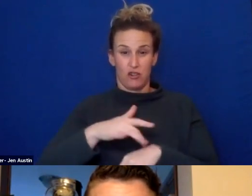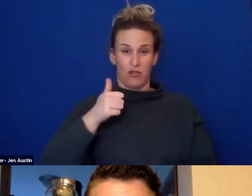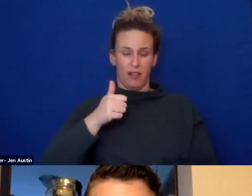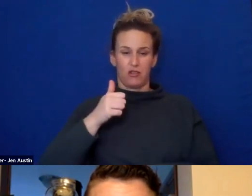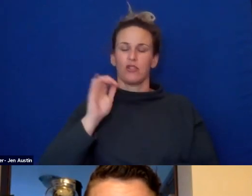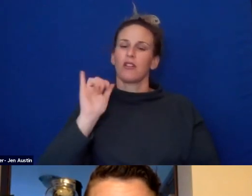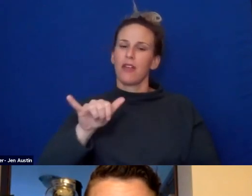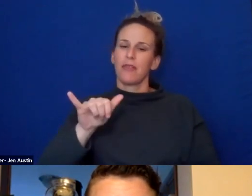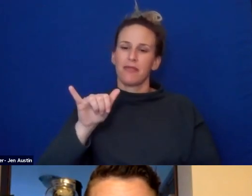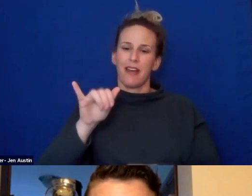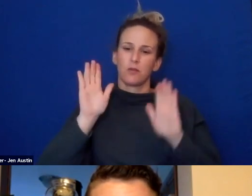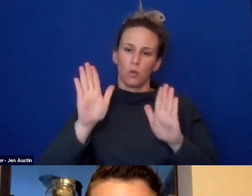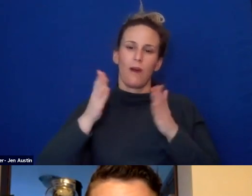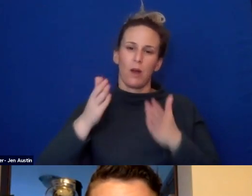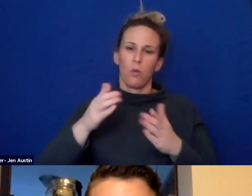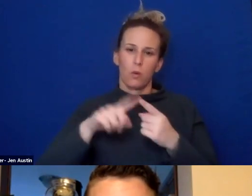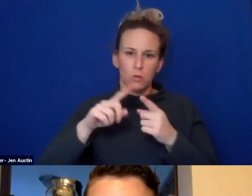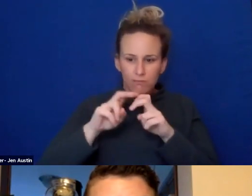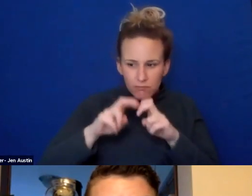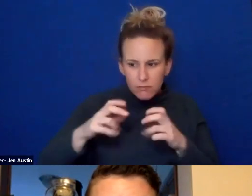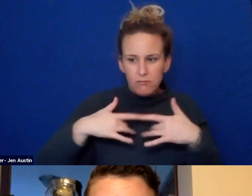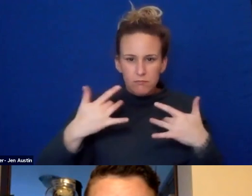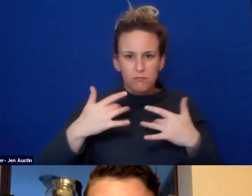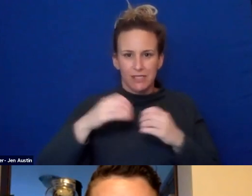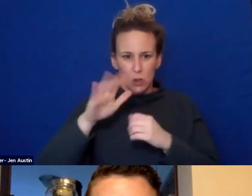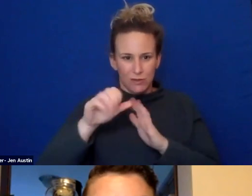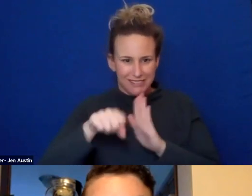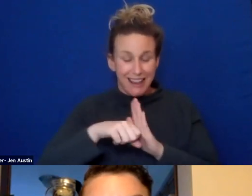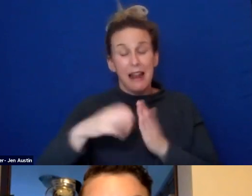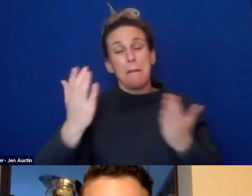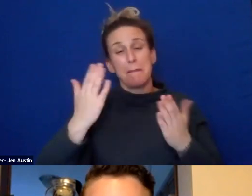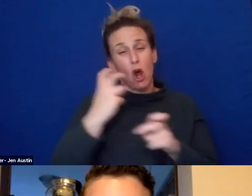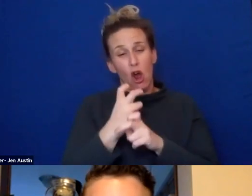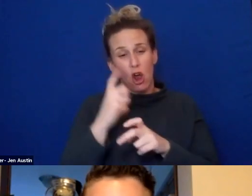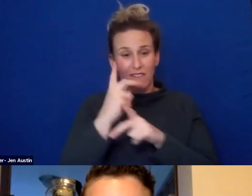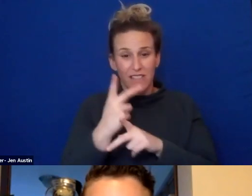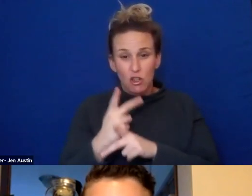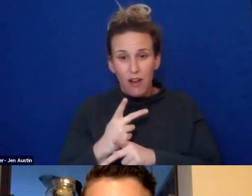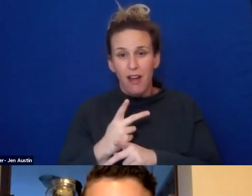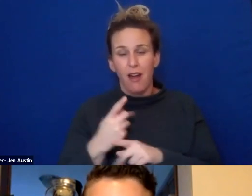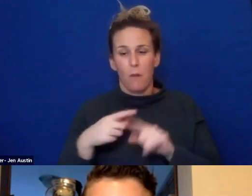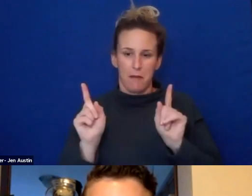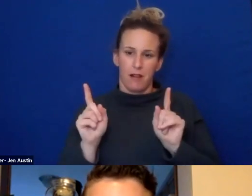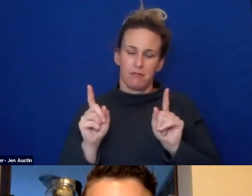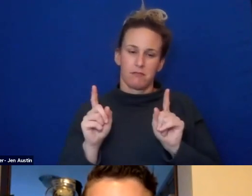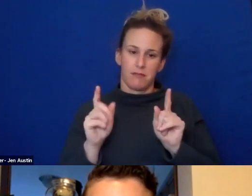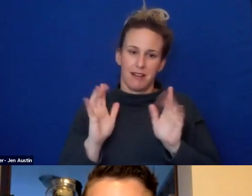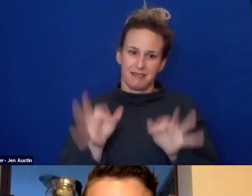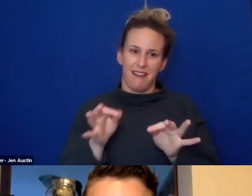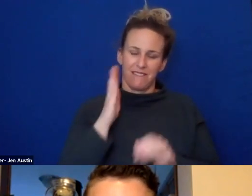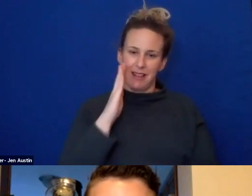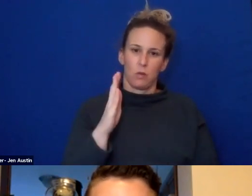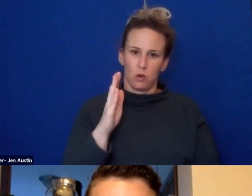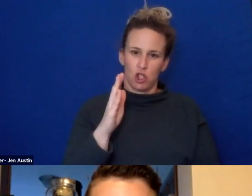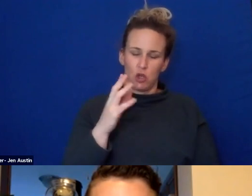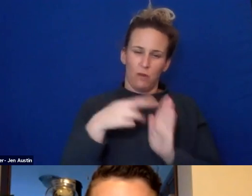assess what your what's going on in your state i know it's it may be hard to figure out what's going on in your state but i would definitely refer you to